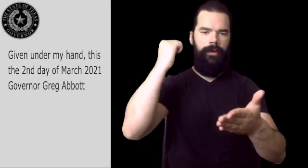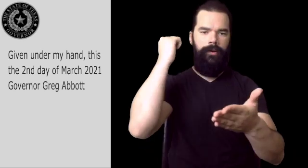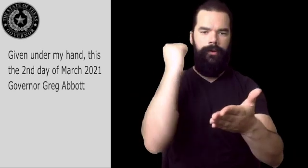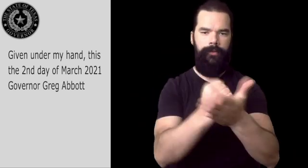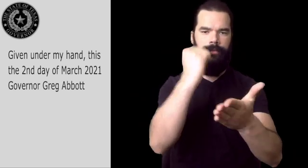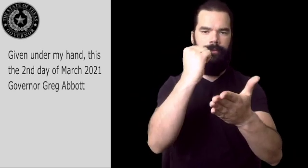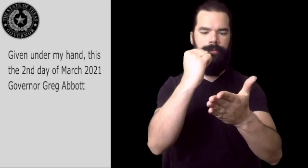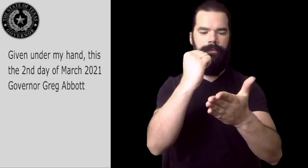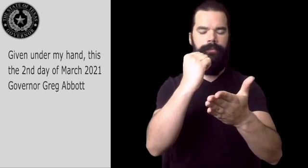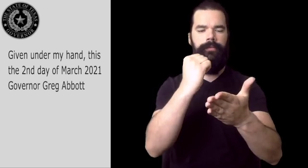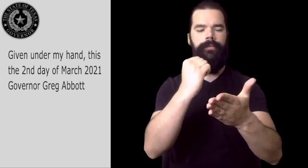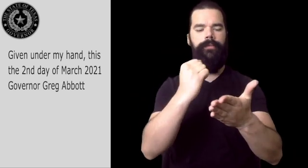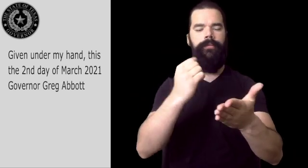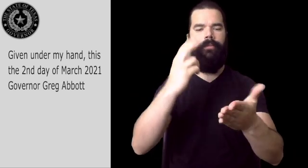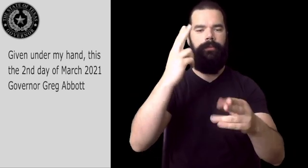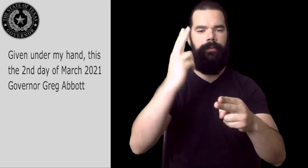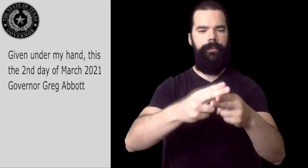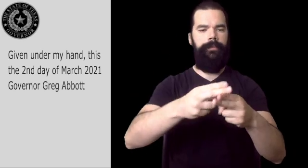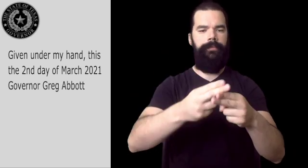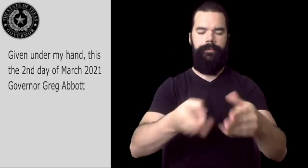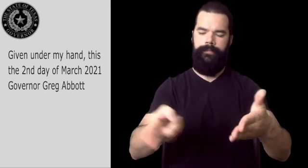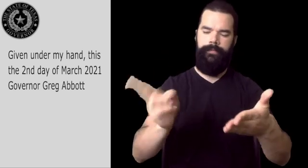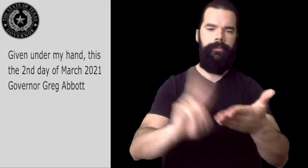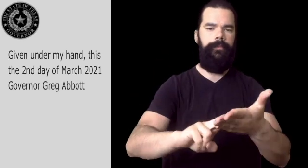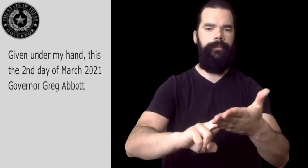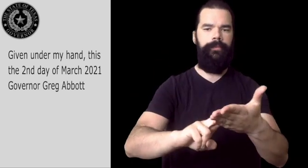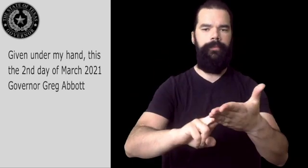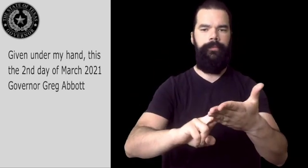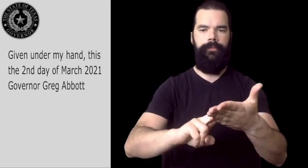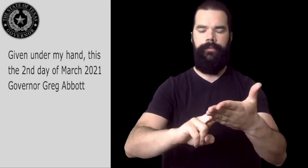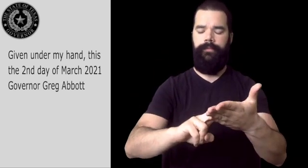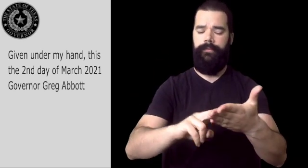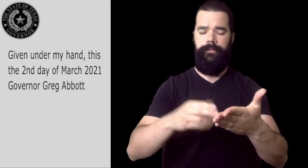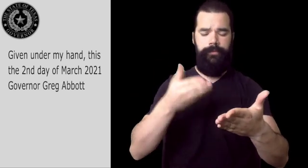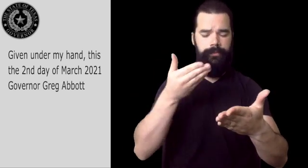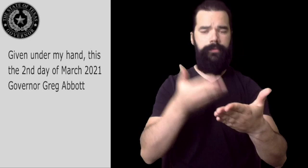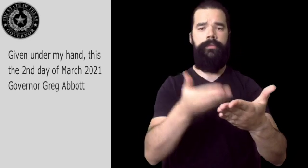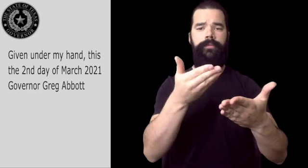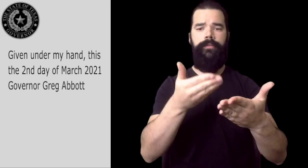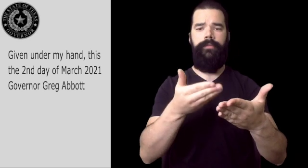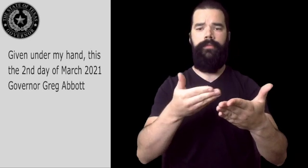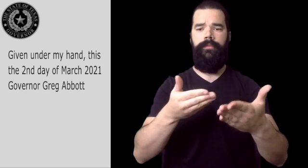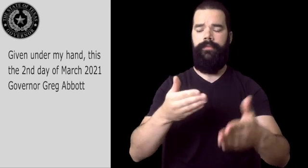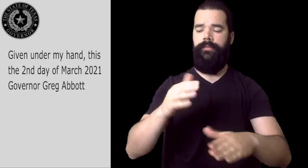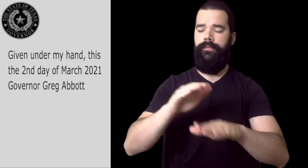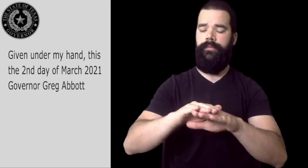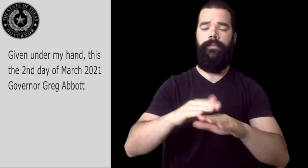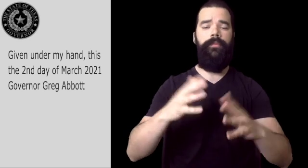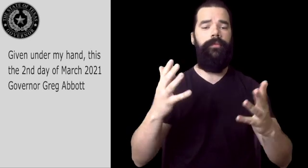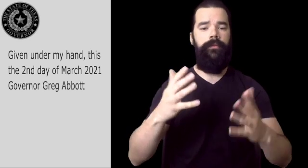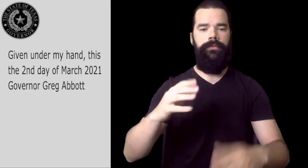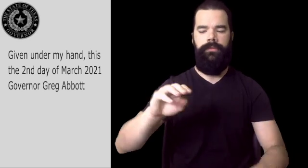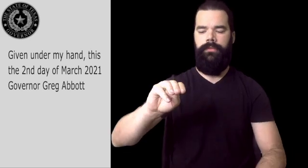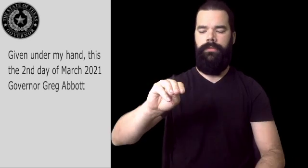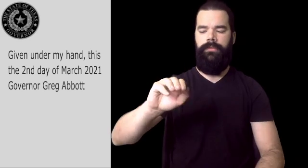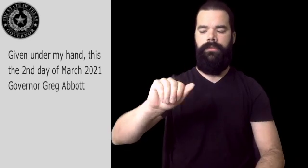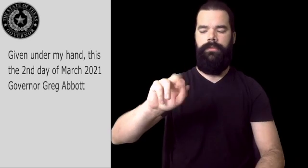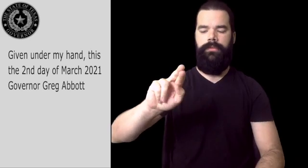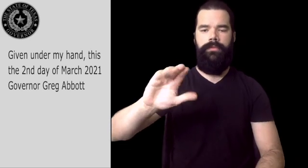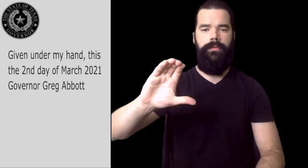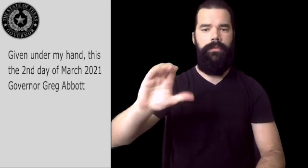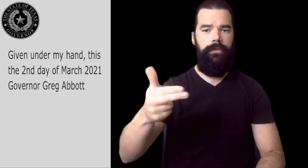Given under my hand this, the 2nd day of March, 2021. Governor Gregg Abbott.